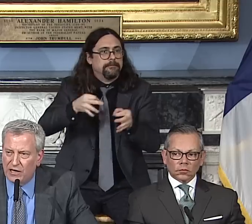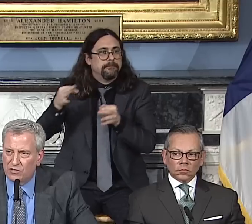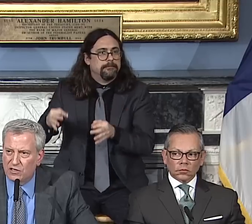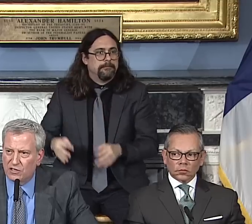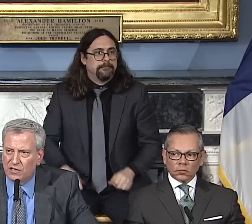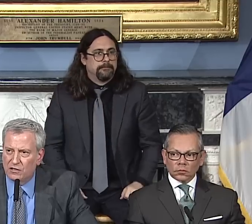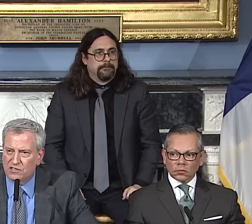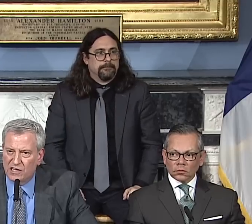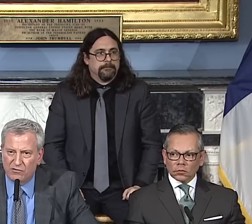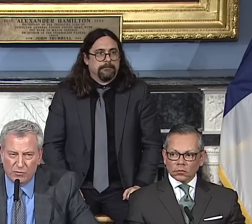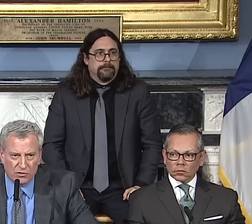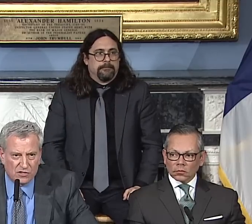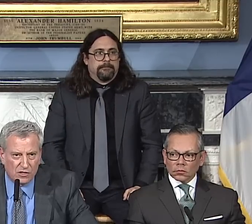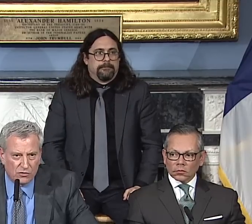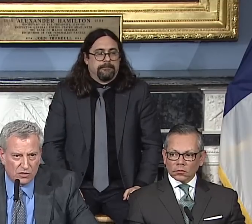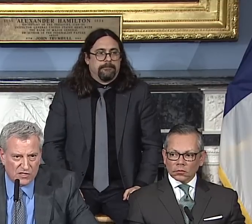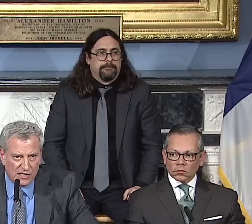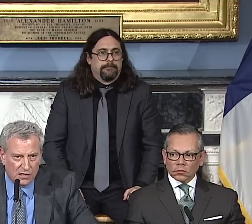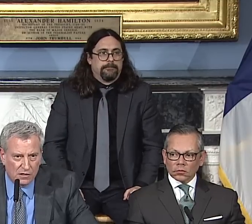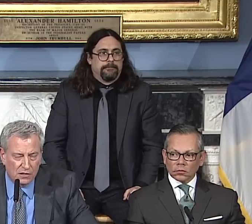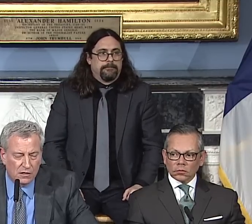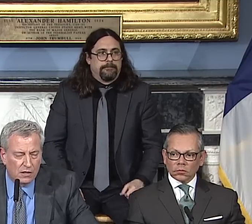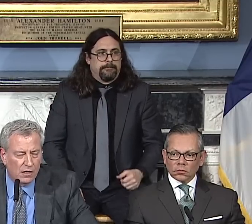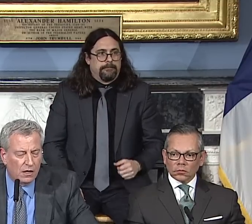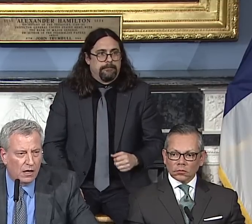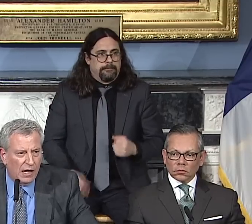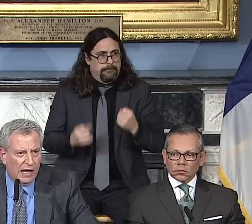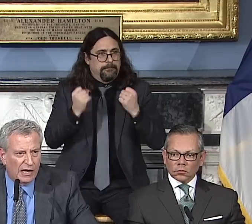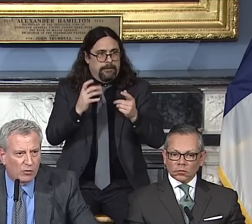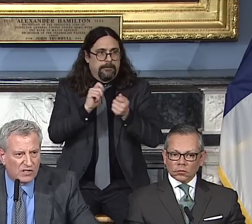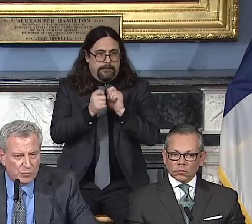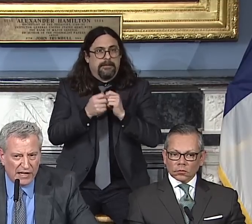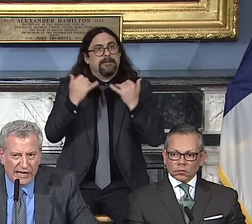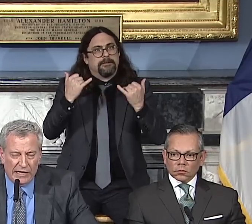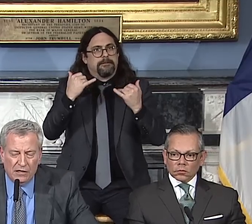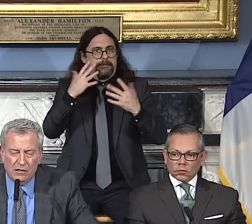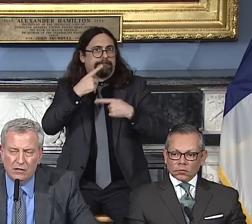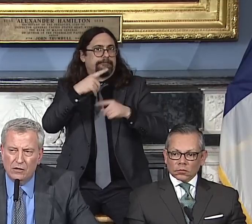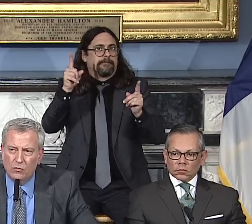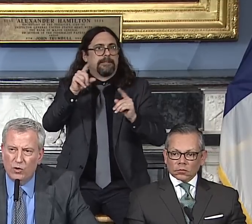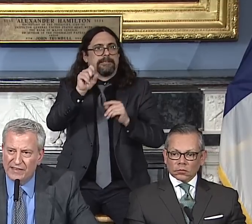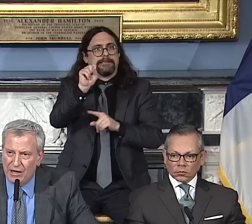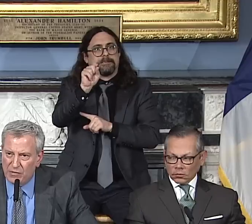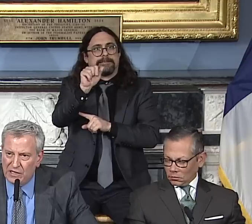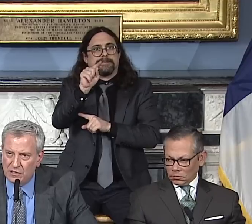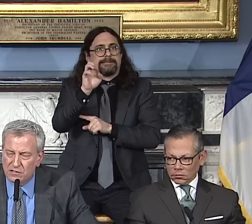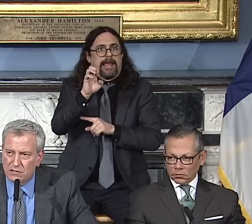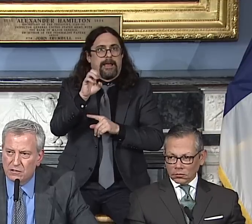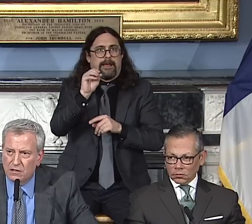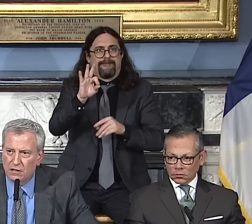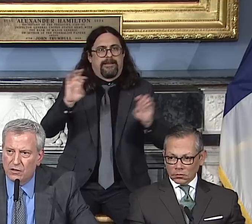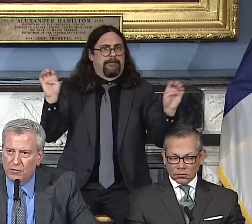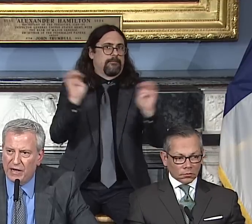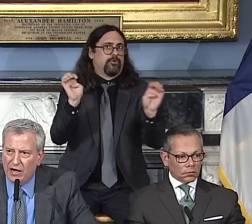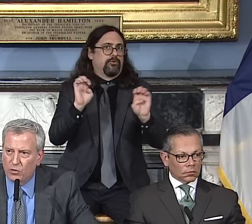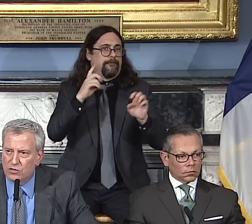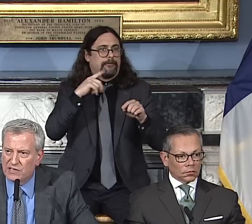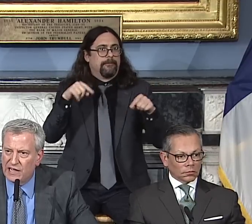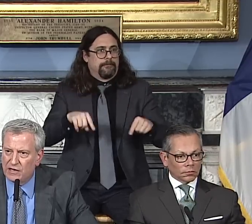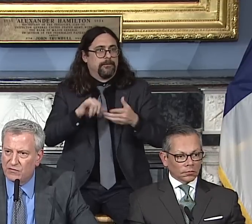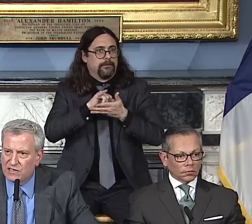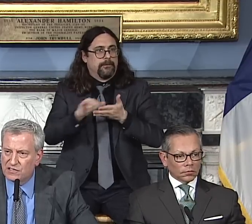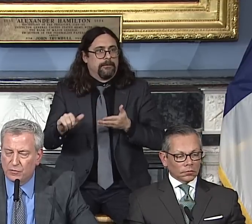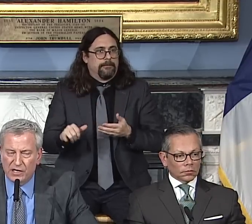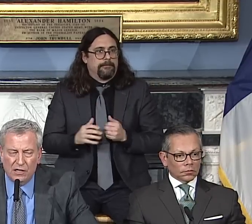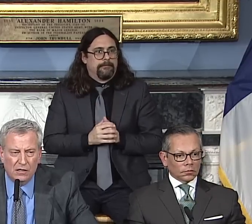is time now to declare a state of emergency in New York City. And I will explain what that means, the powers